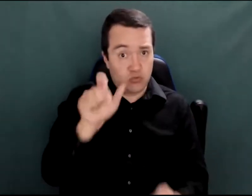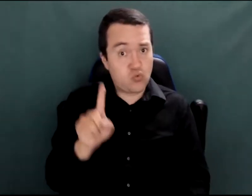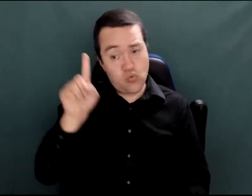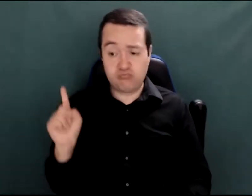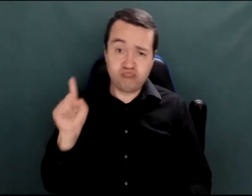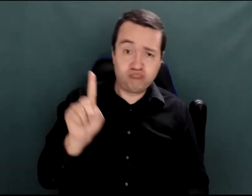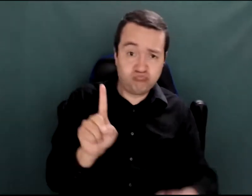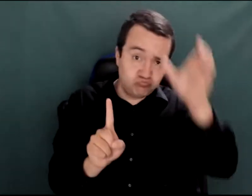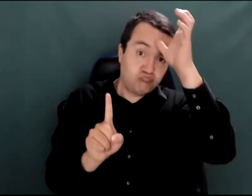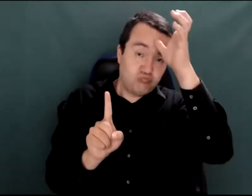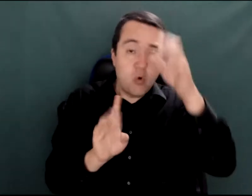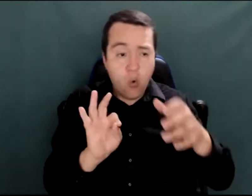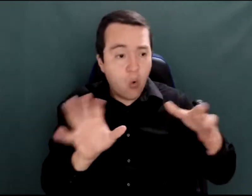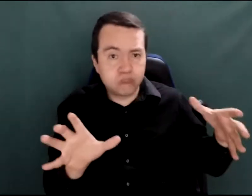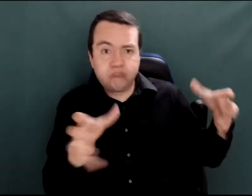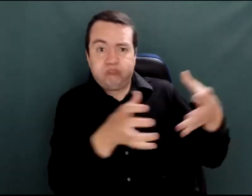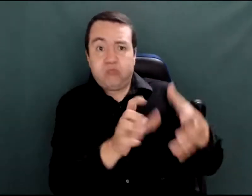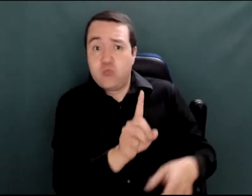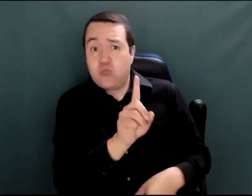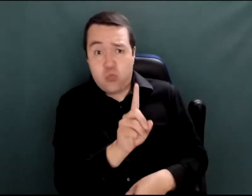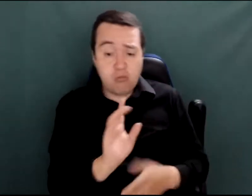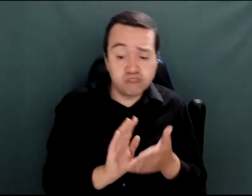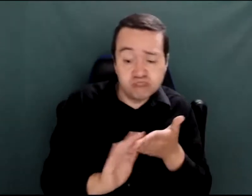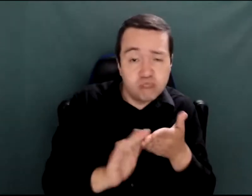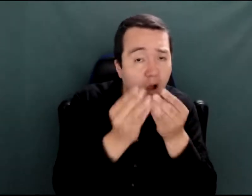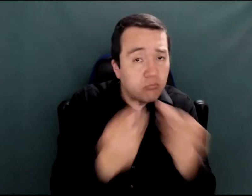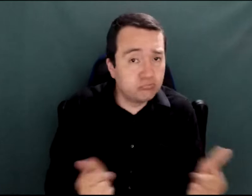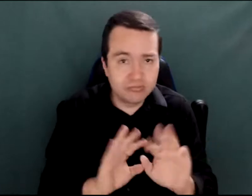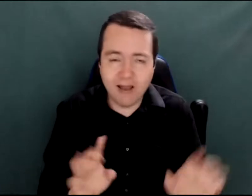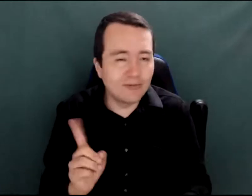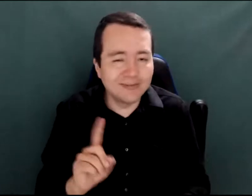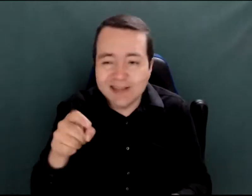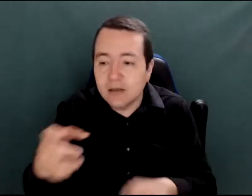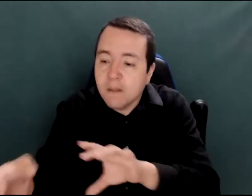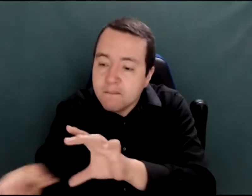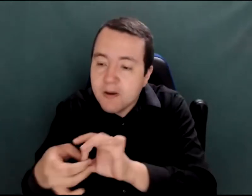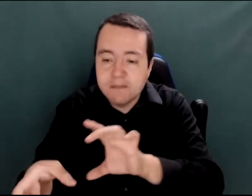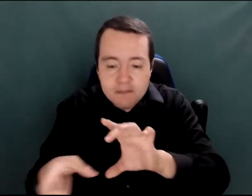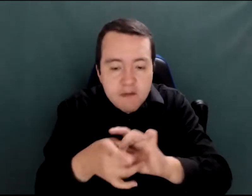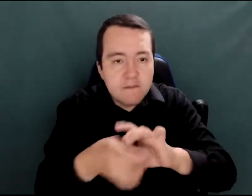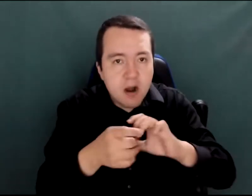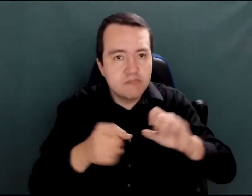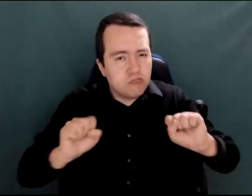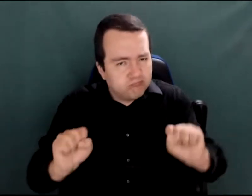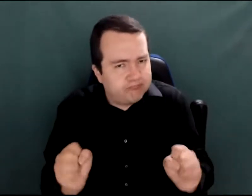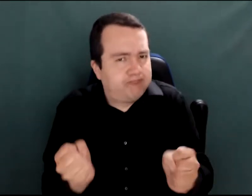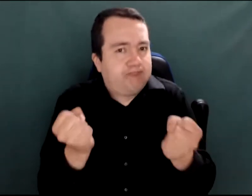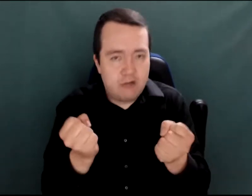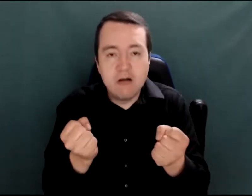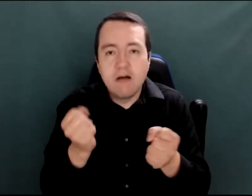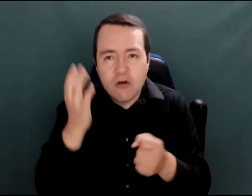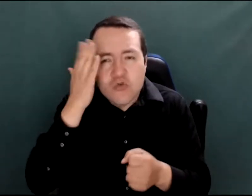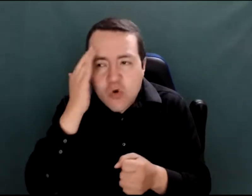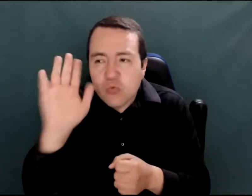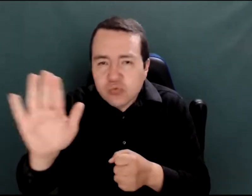be resolved by a single person or a single institution. We need to coordinate our efforts.